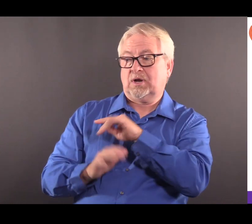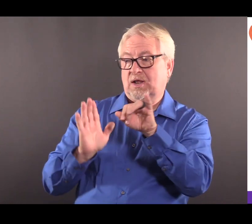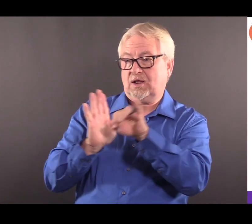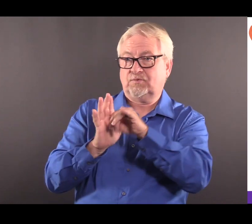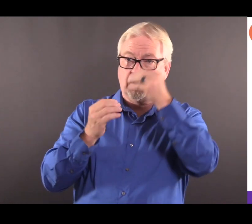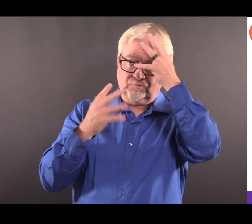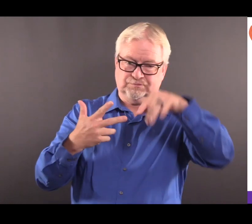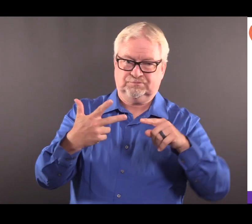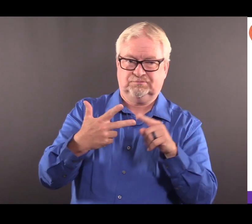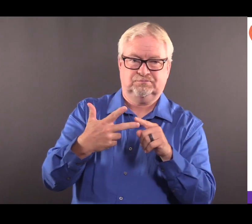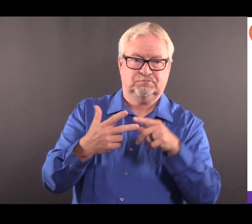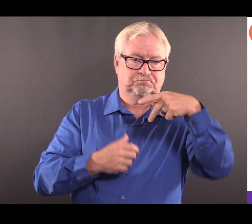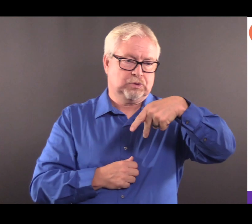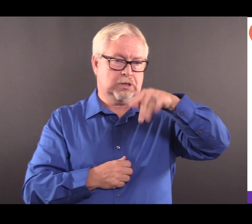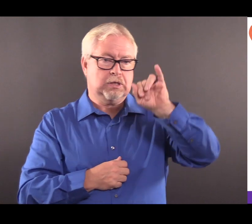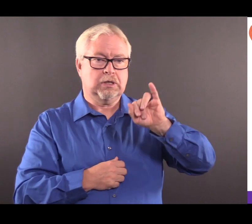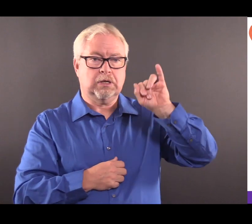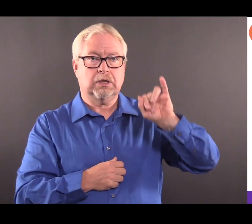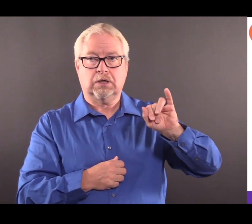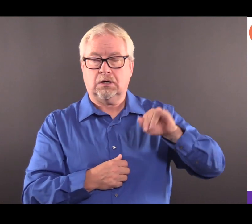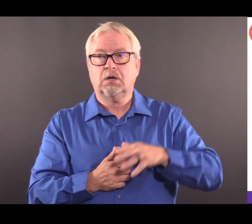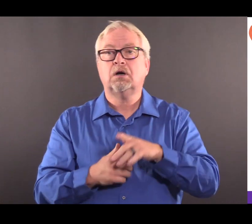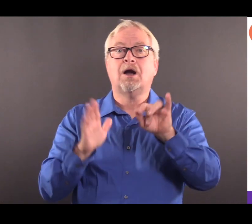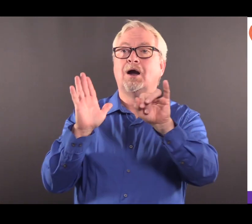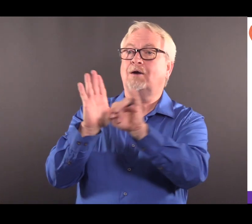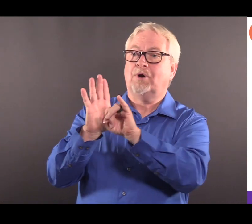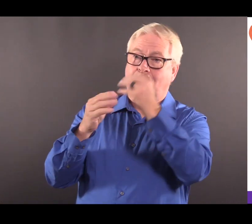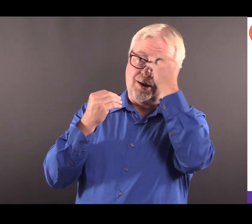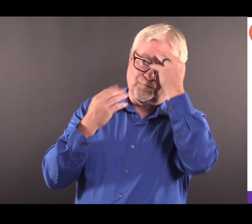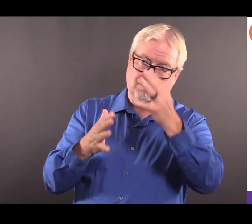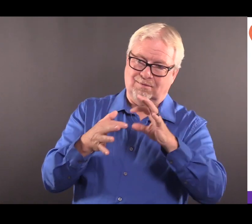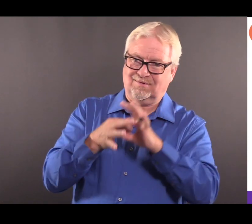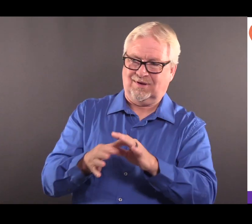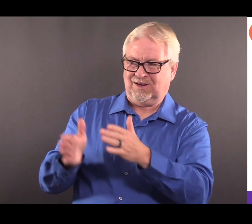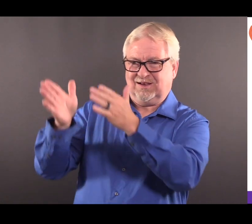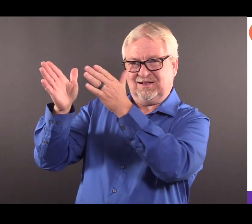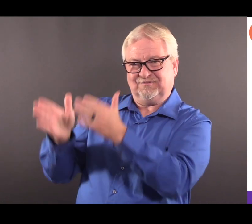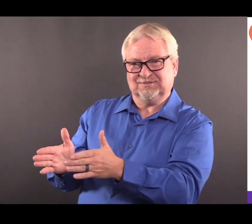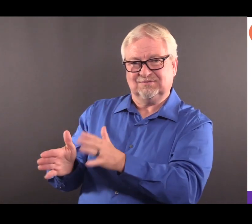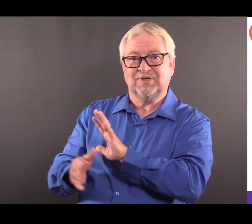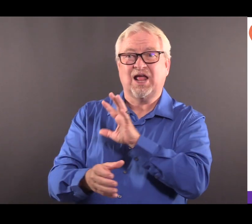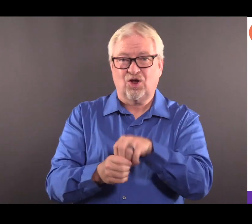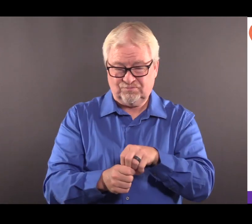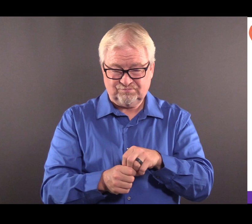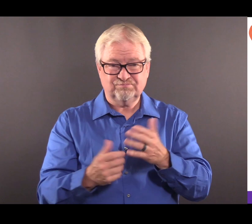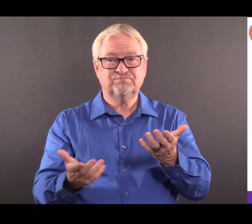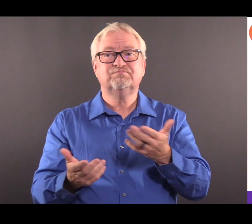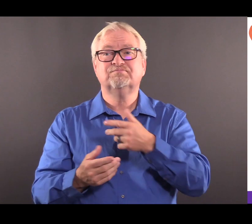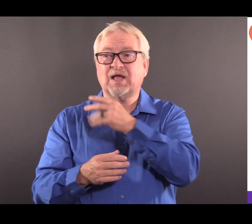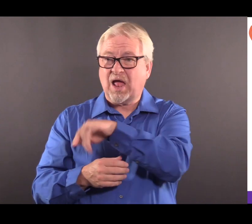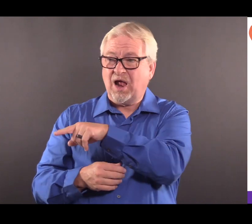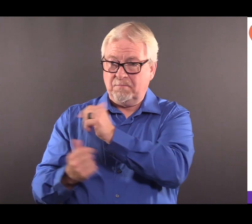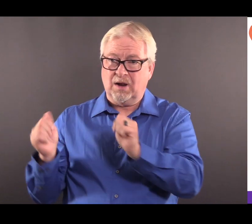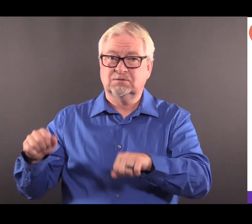on. Personally identifying information, or PII, is identifying